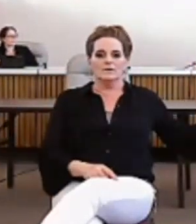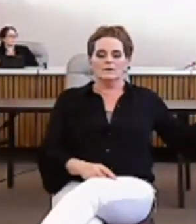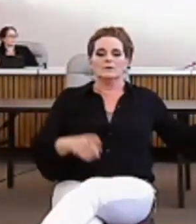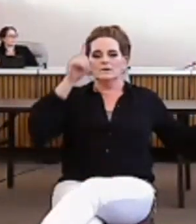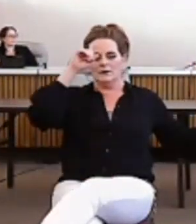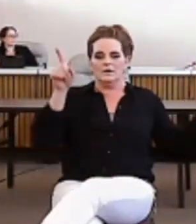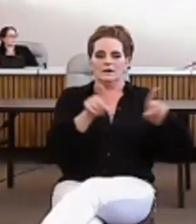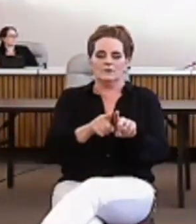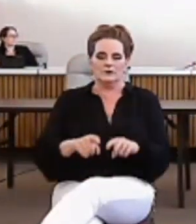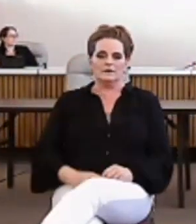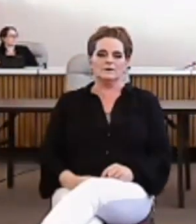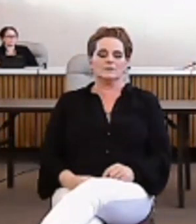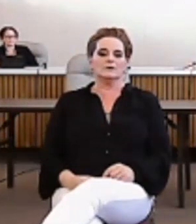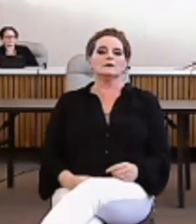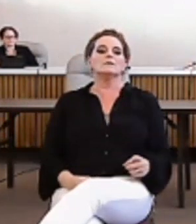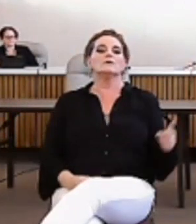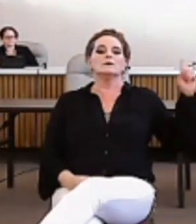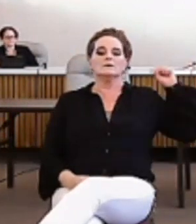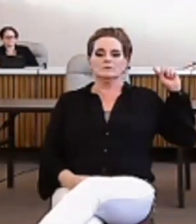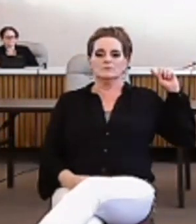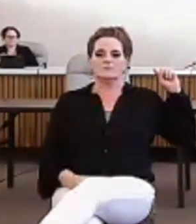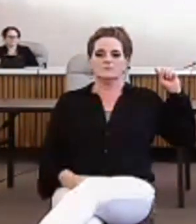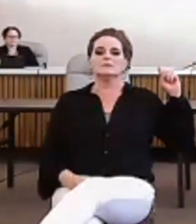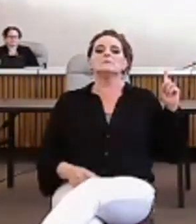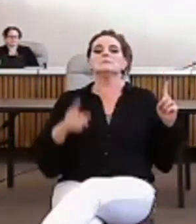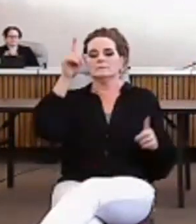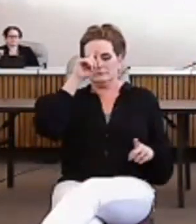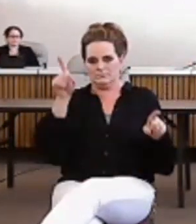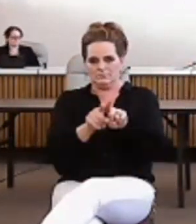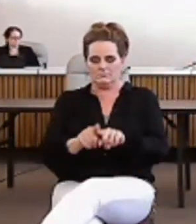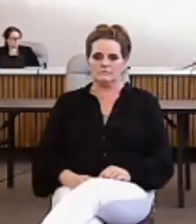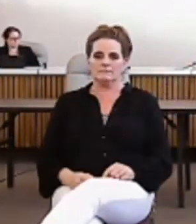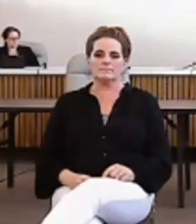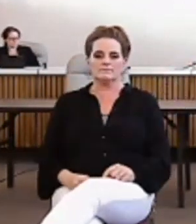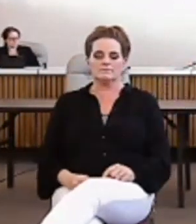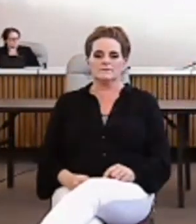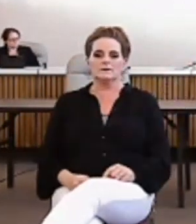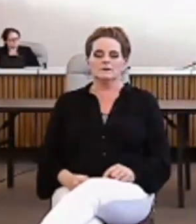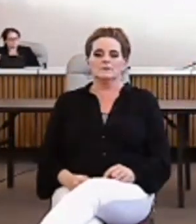Belanca, Aye. Supervisor Schultz. Aye.